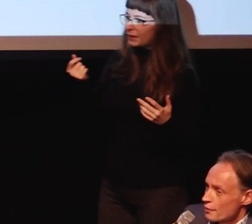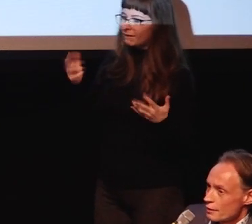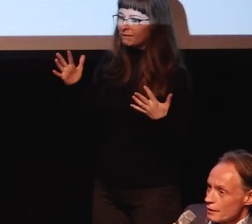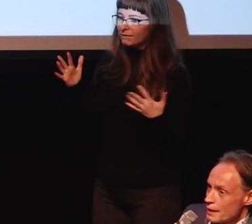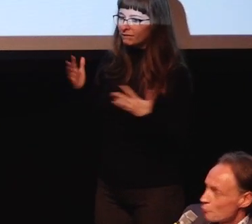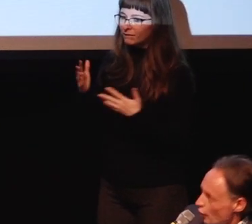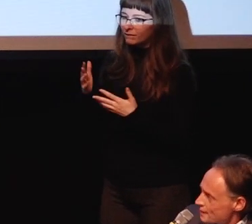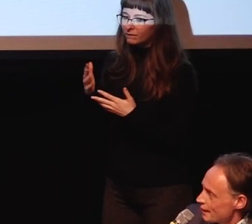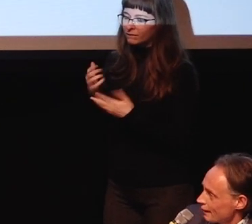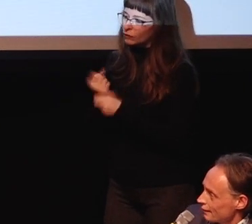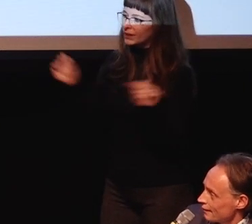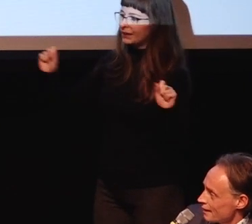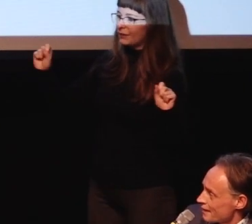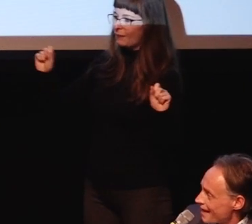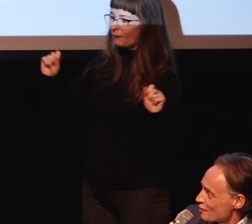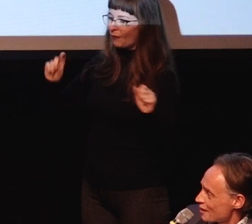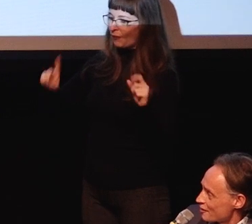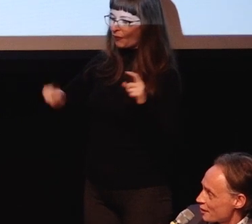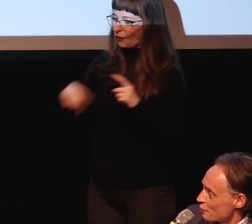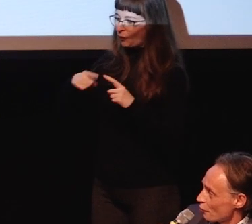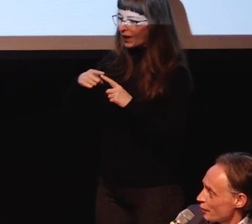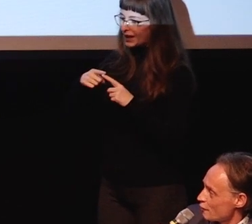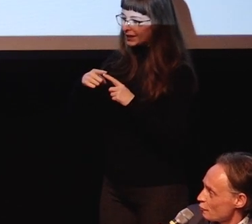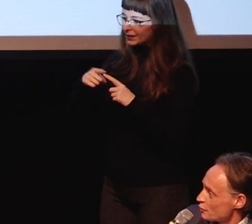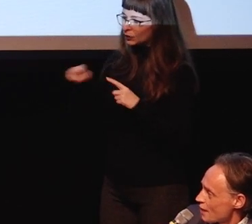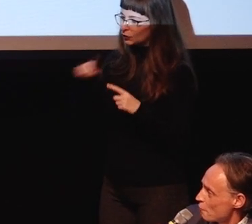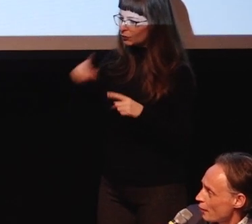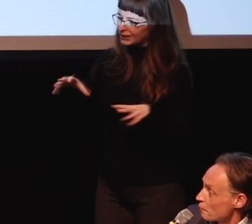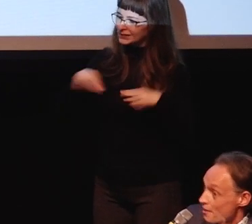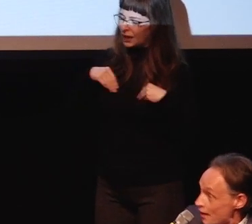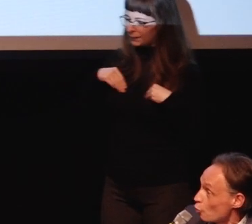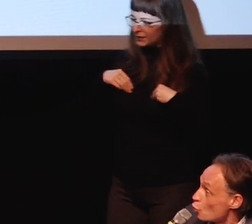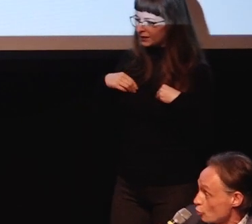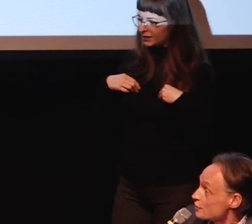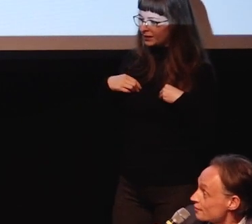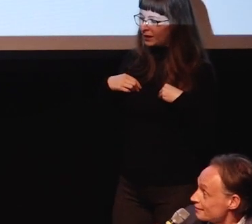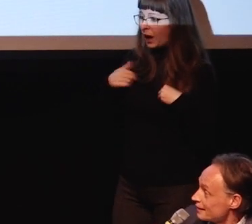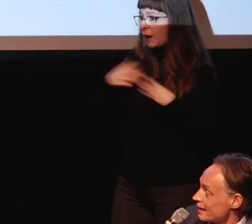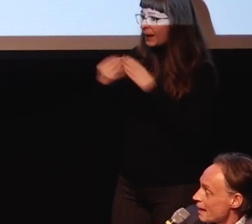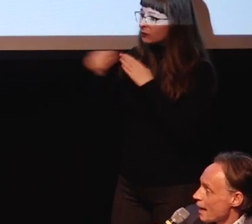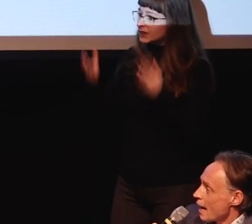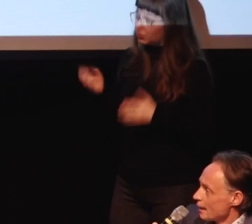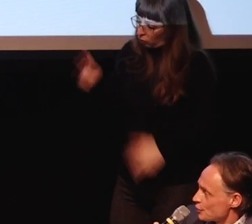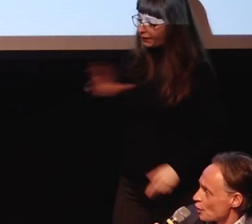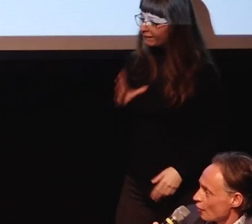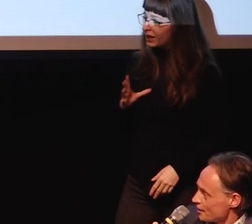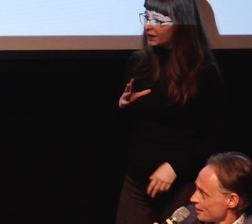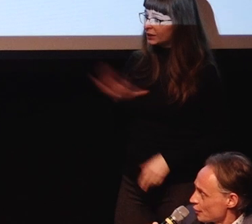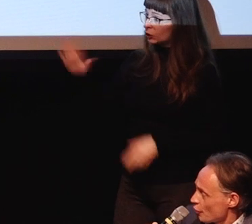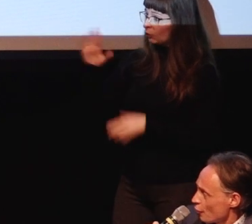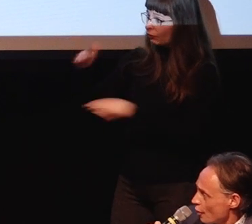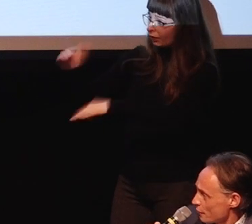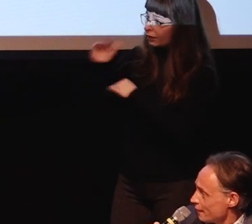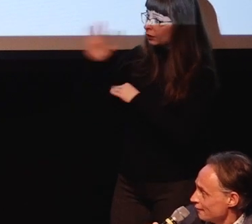with embracing that outsidership. When you stop playing by their rules and start